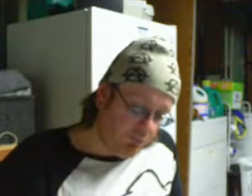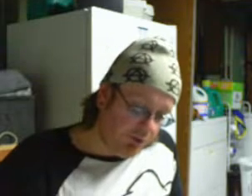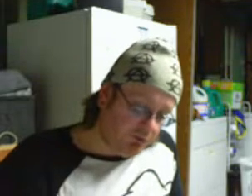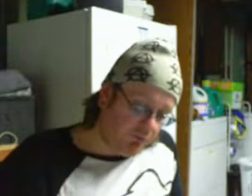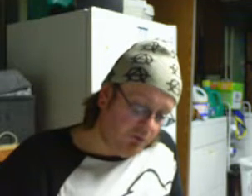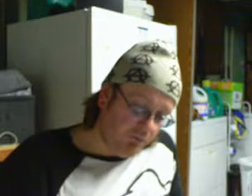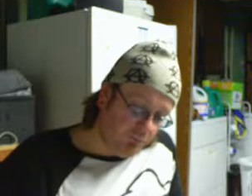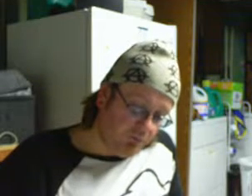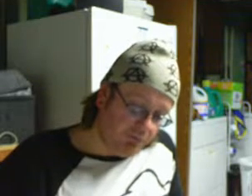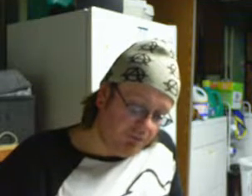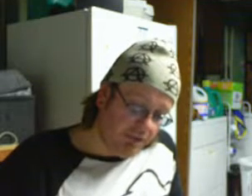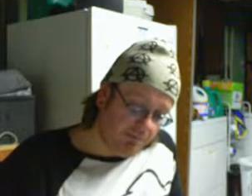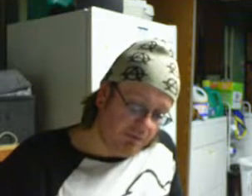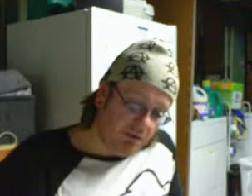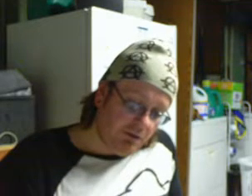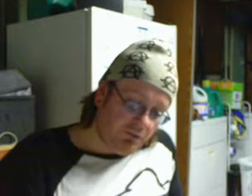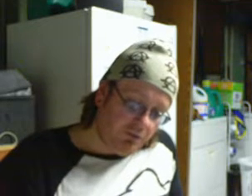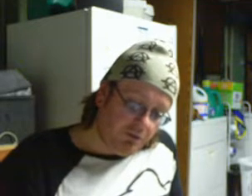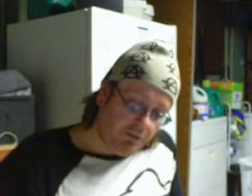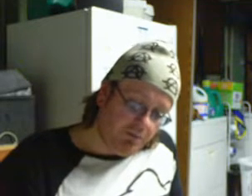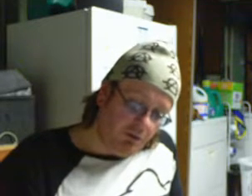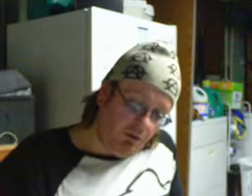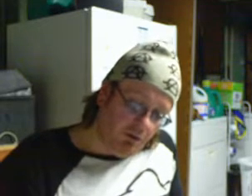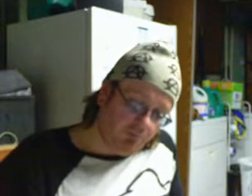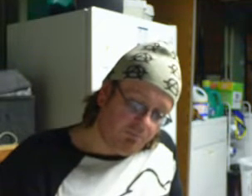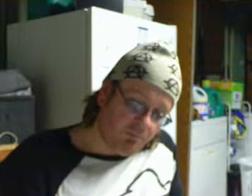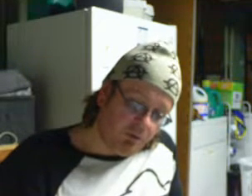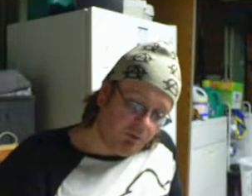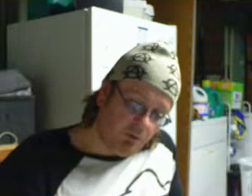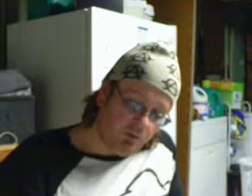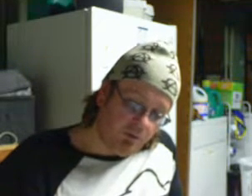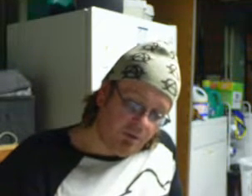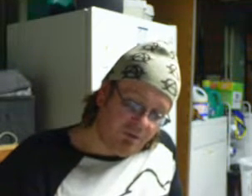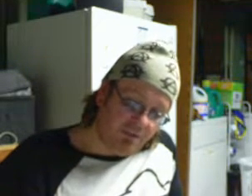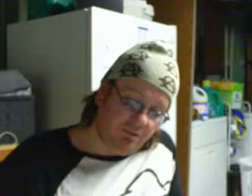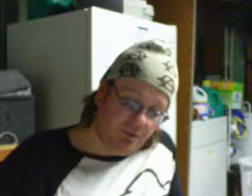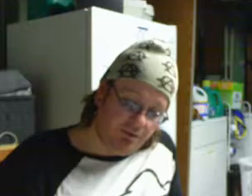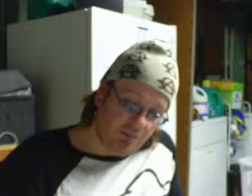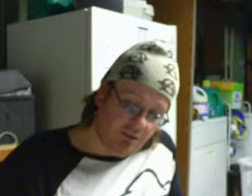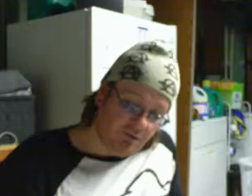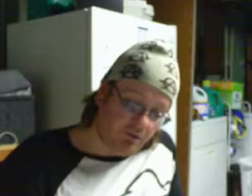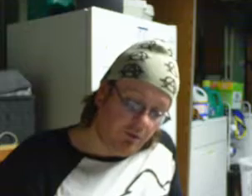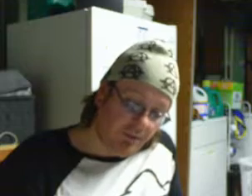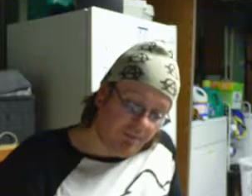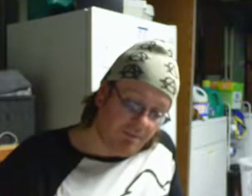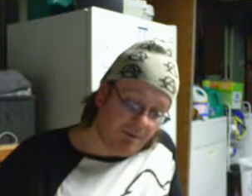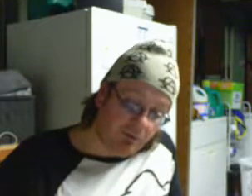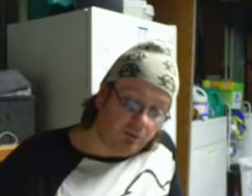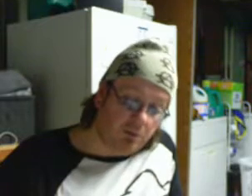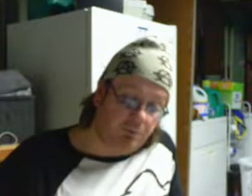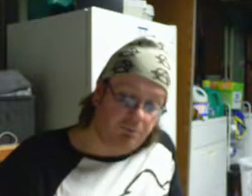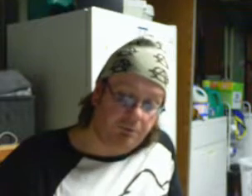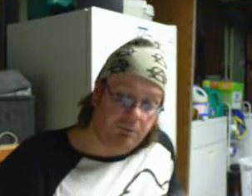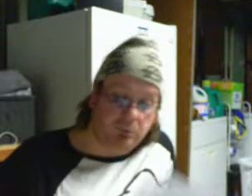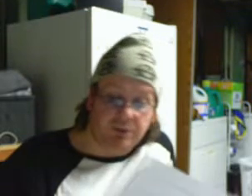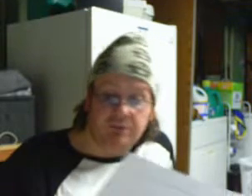your servant was asleep. She took him in arms and put her own dead son in. She took him in her arms and put her own dead son in